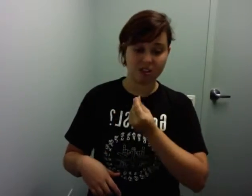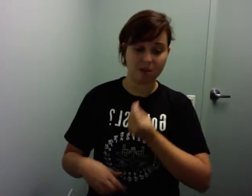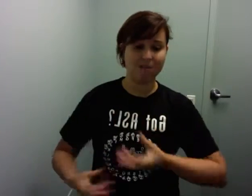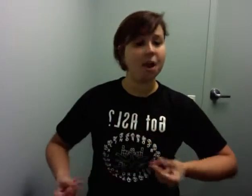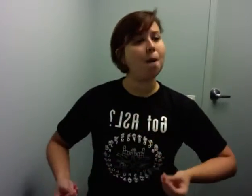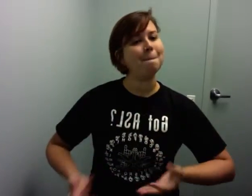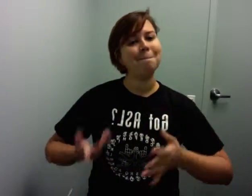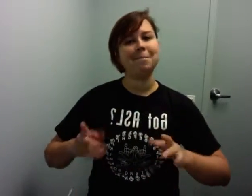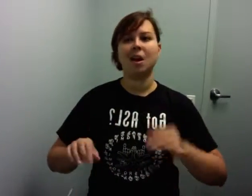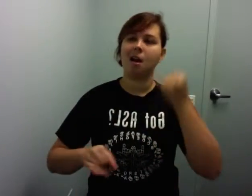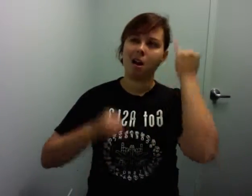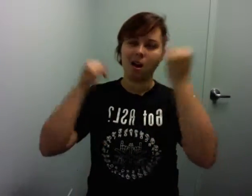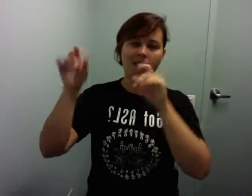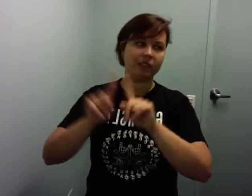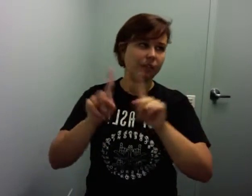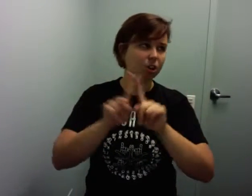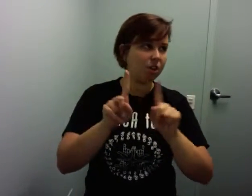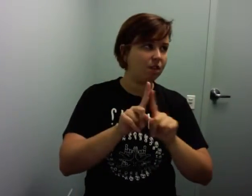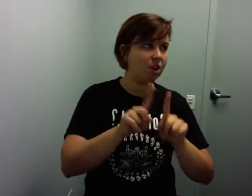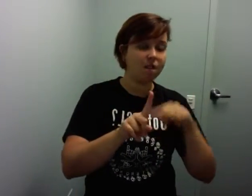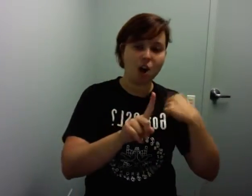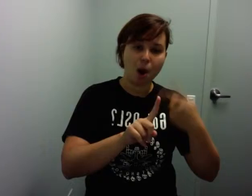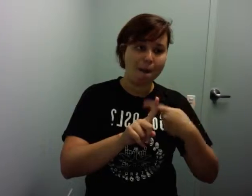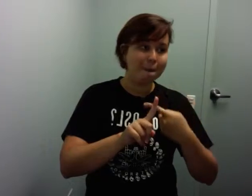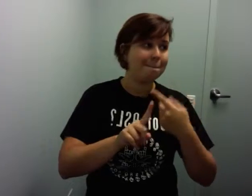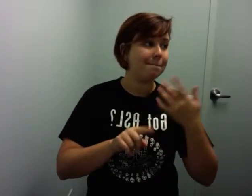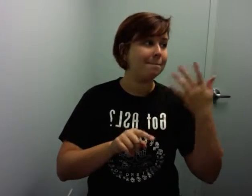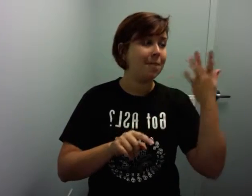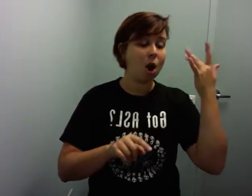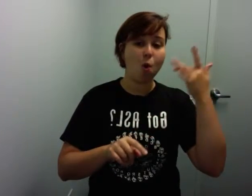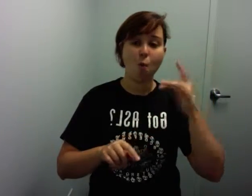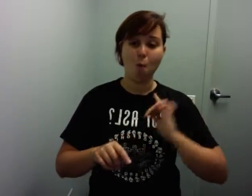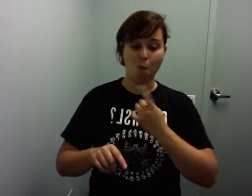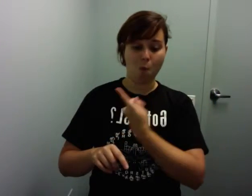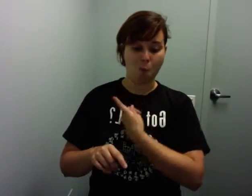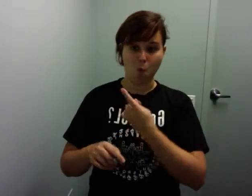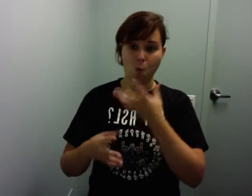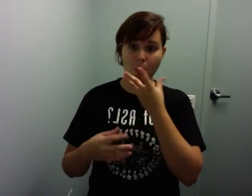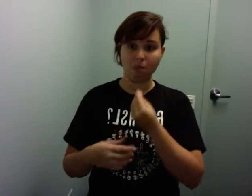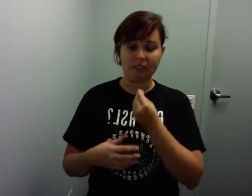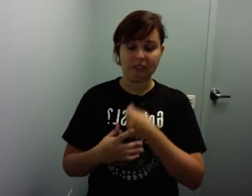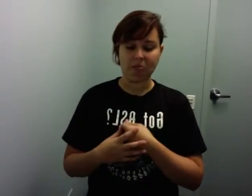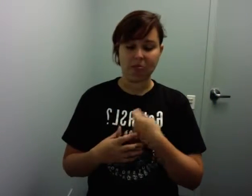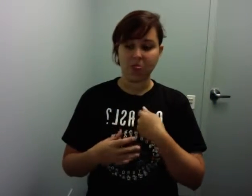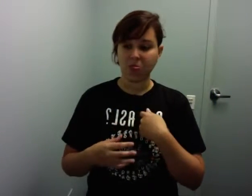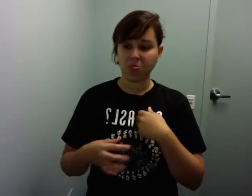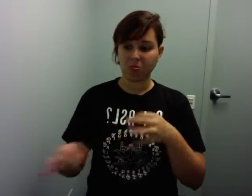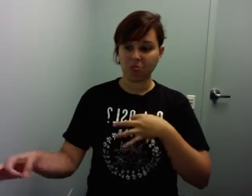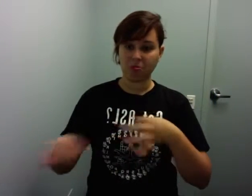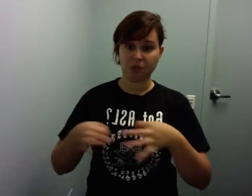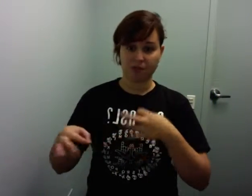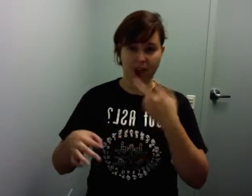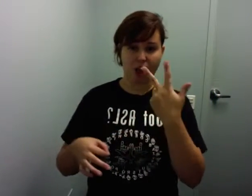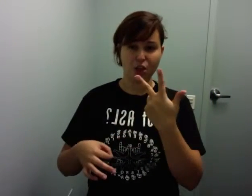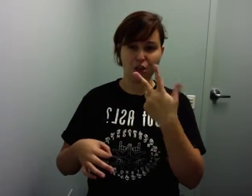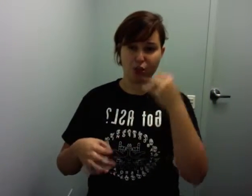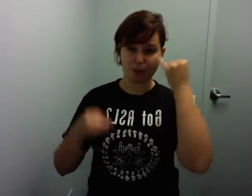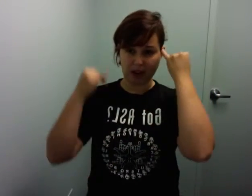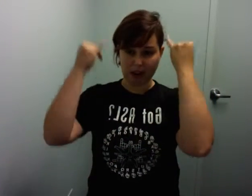ideas about why we sleep. And I'm going to outline three of those. The first is sort of the restoration idea, and it's